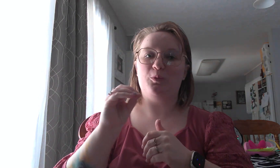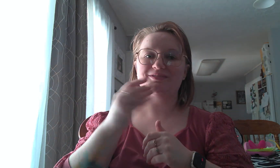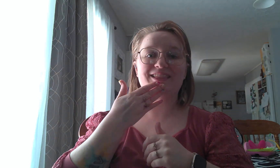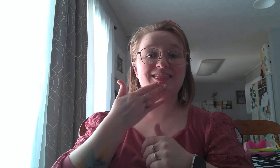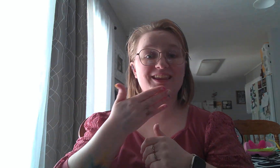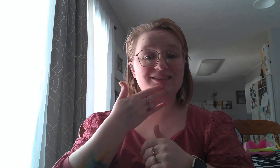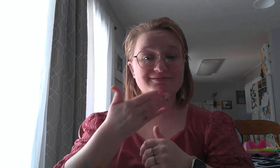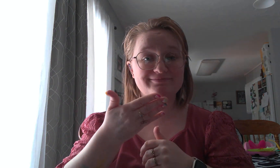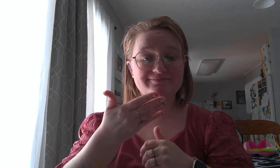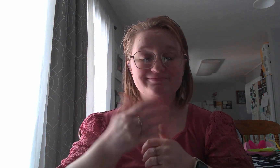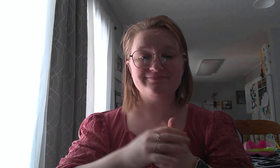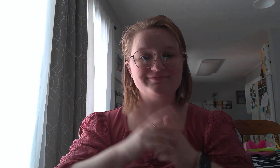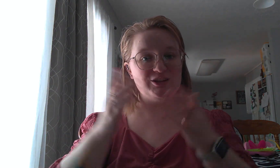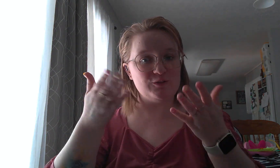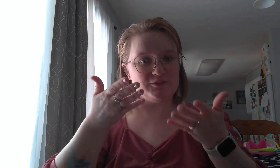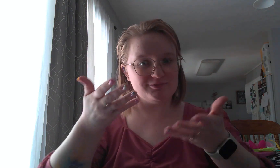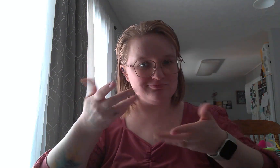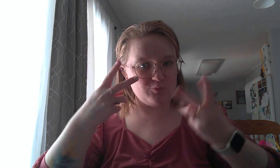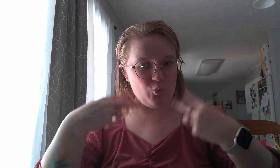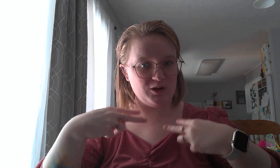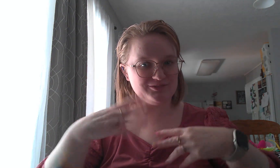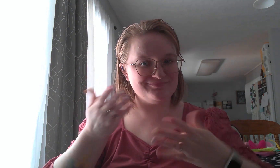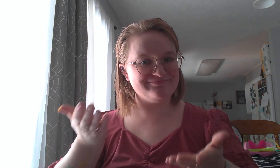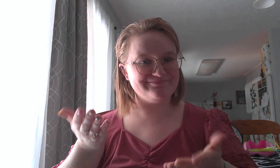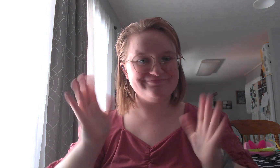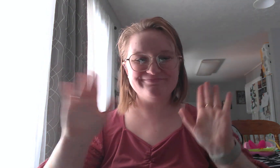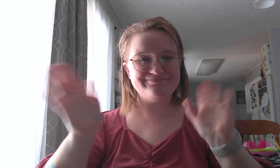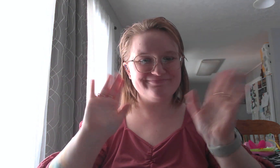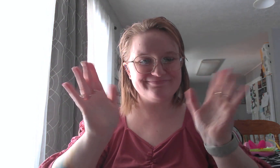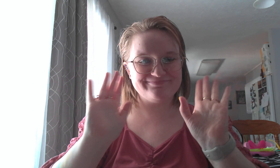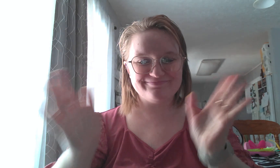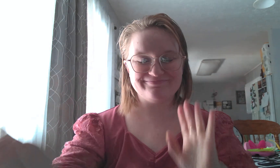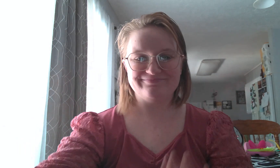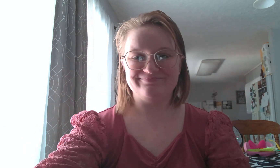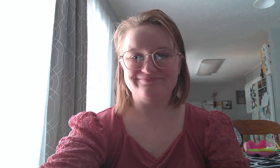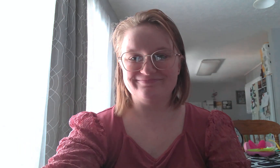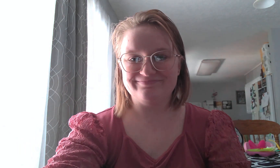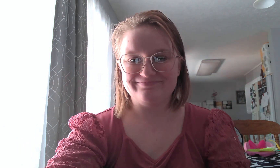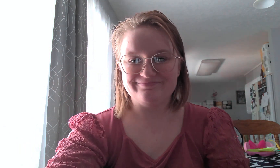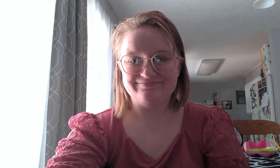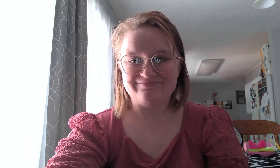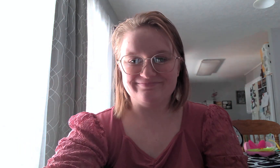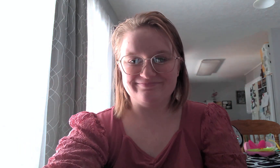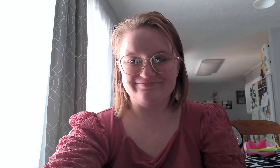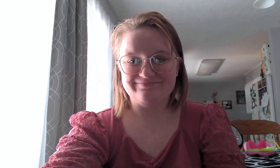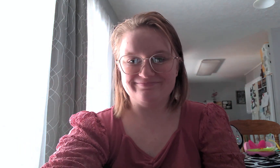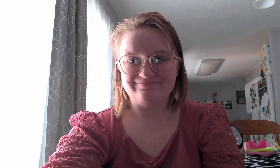And that's it for the questions. Thank you very much. Thanks for watching. Bye.